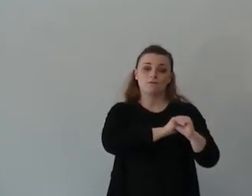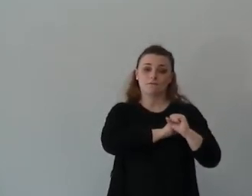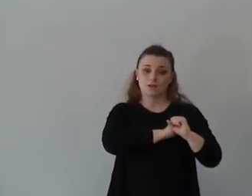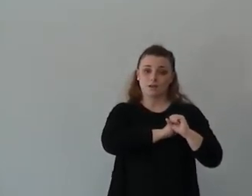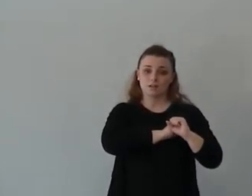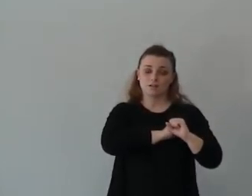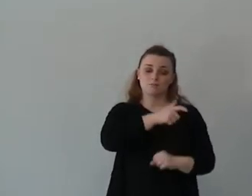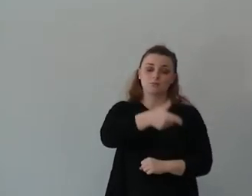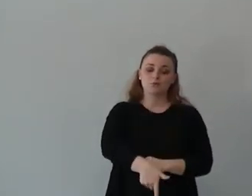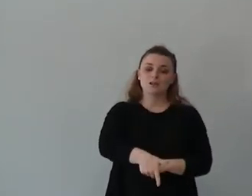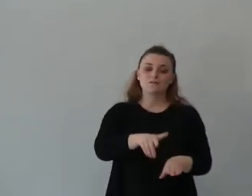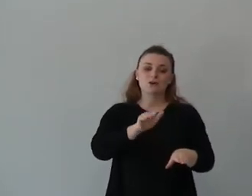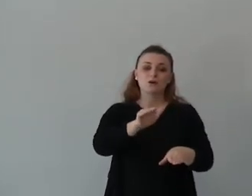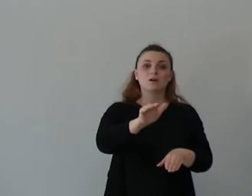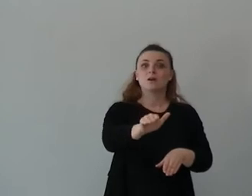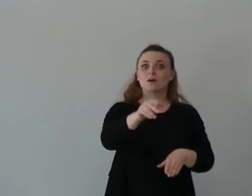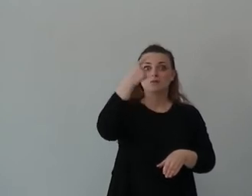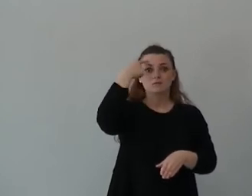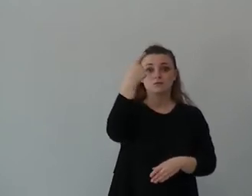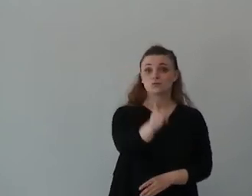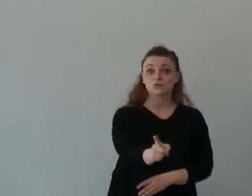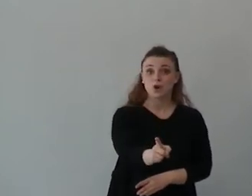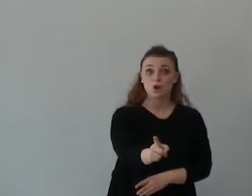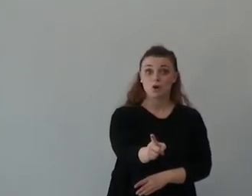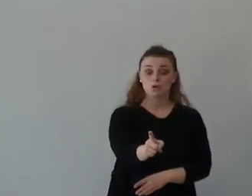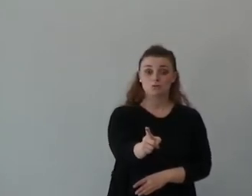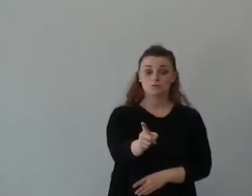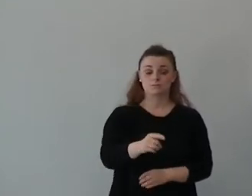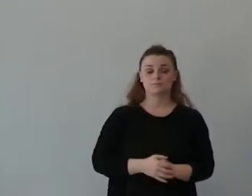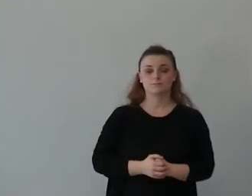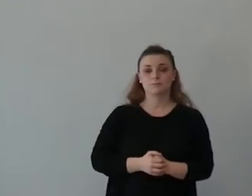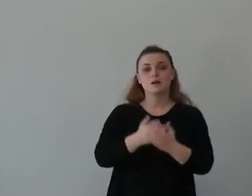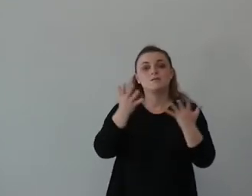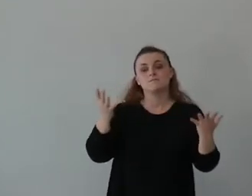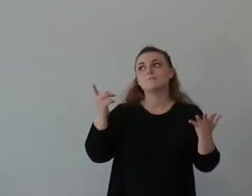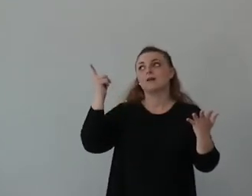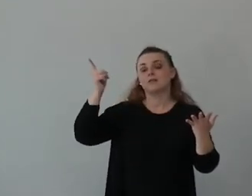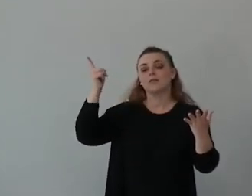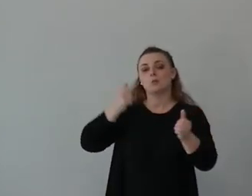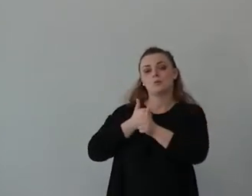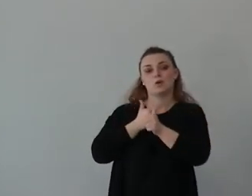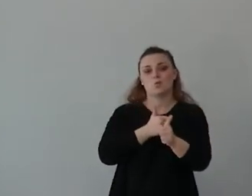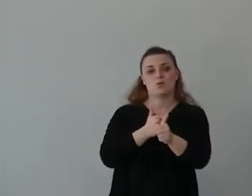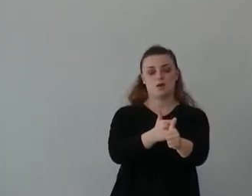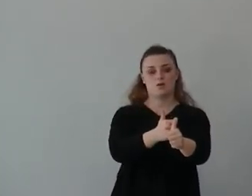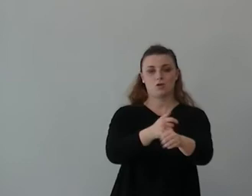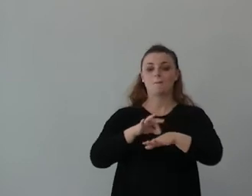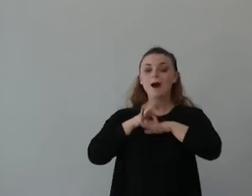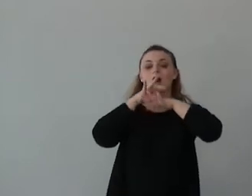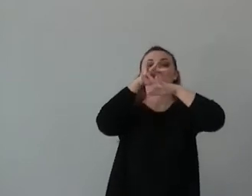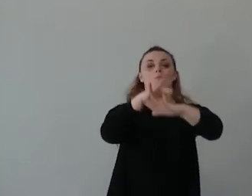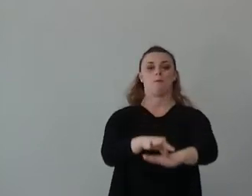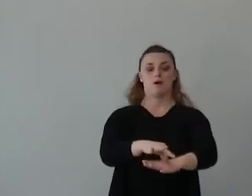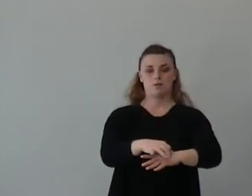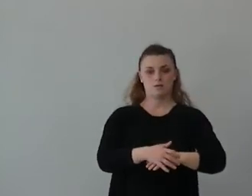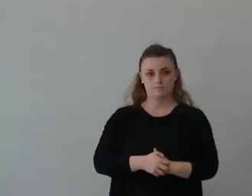l'incerto non è facile. Still God is leading. Tuttavia Dio sta guidando. And I can hold on to Him as a child holds